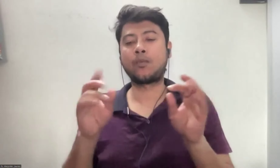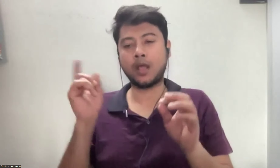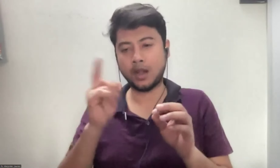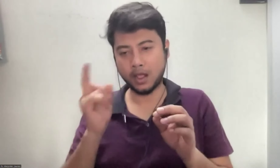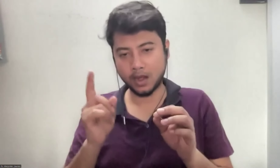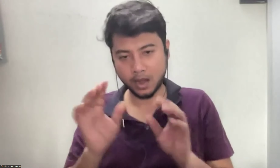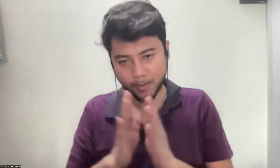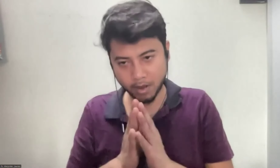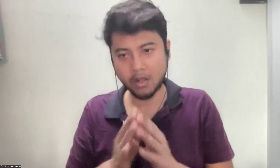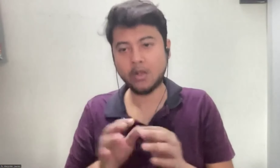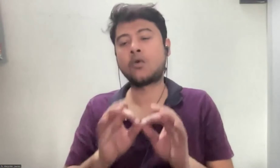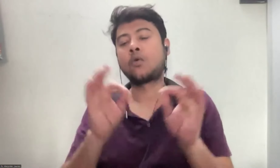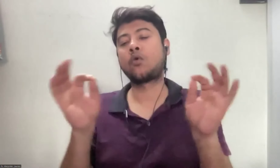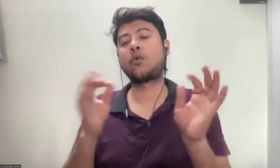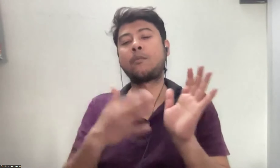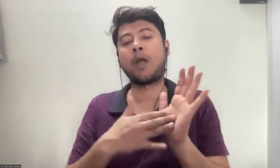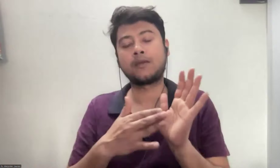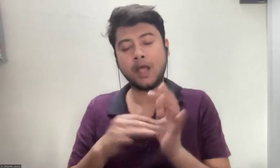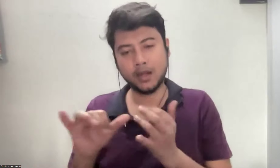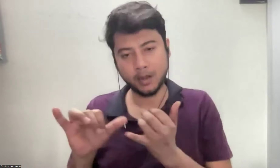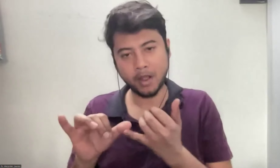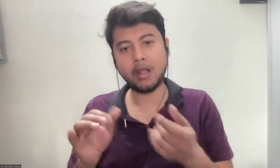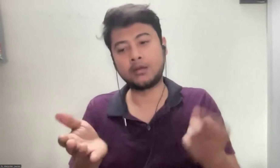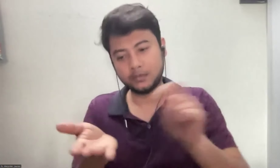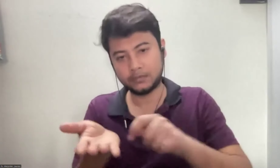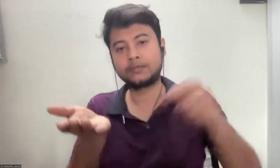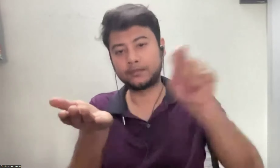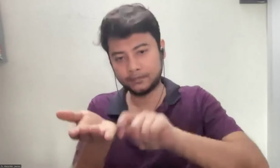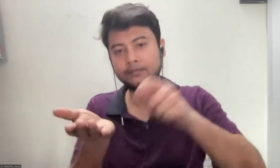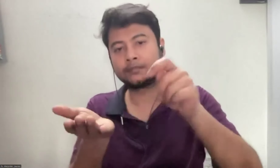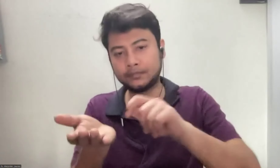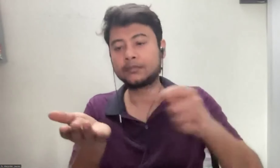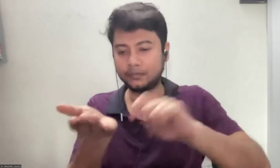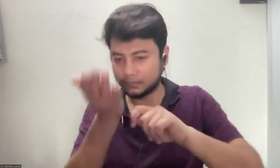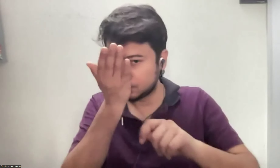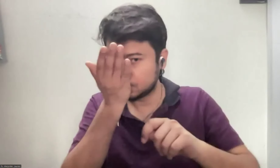ready, and from Aachvan cup, we wash our hands three times.